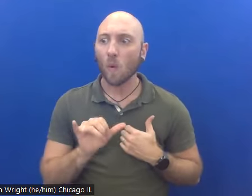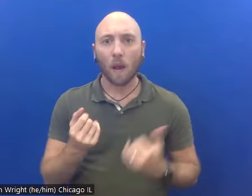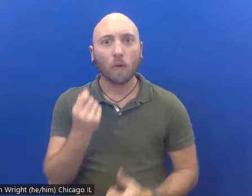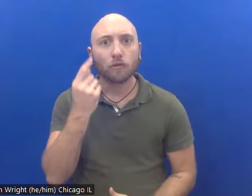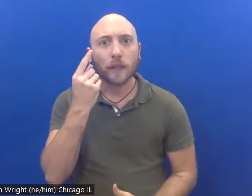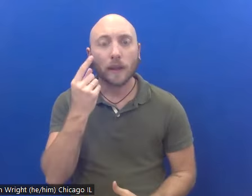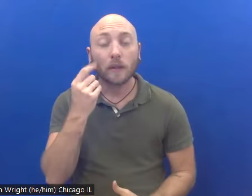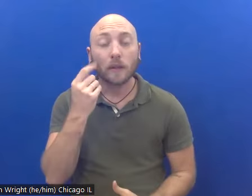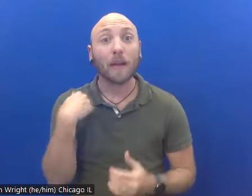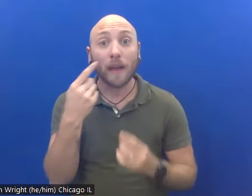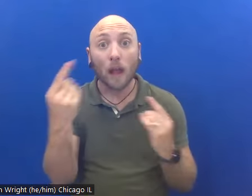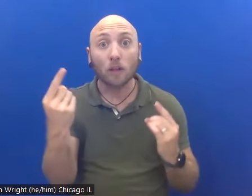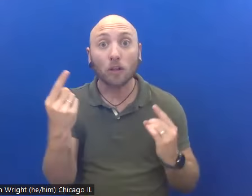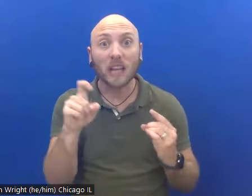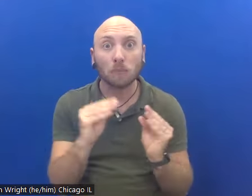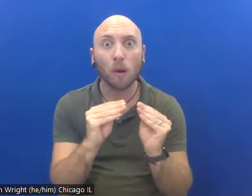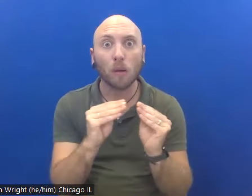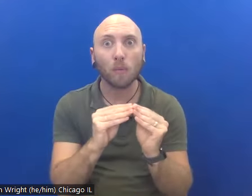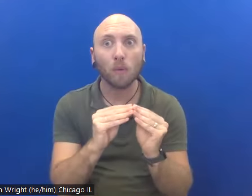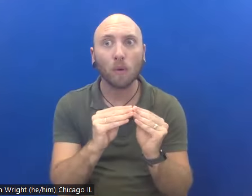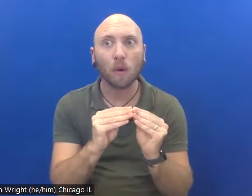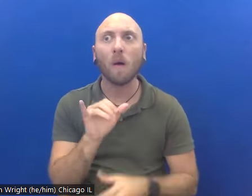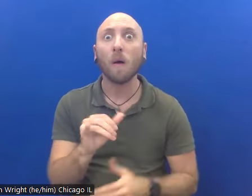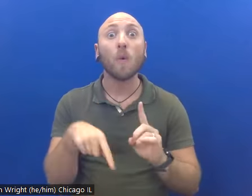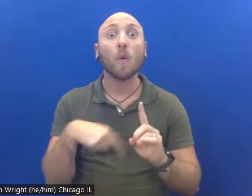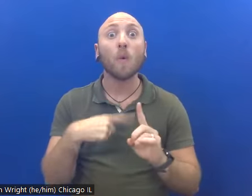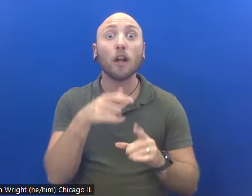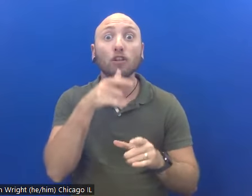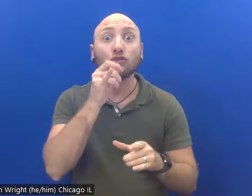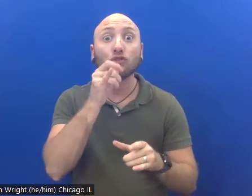more, it makes sense to me that I never feel as drunk as I want to